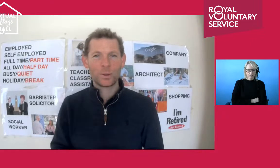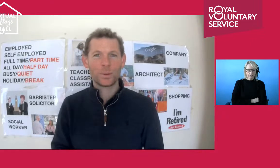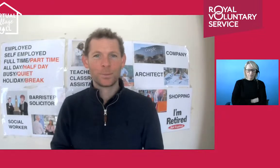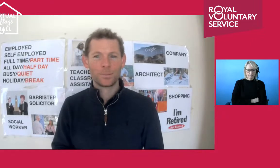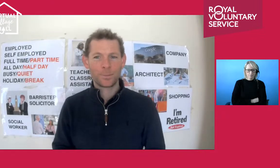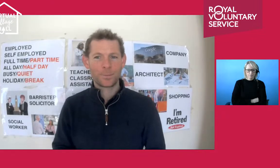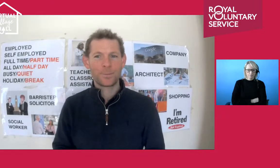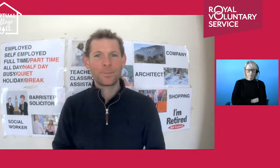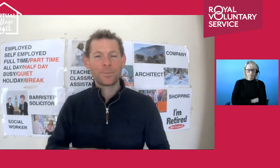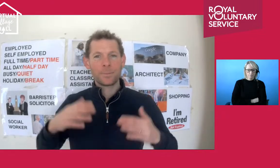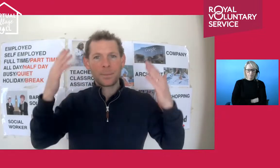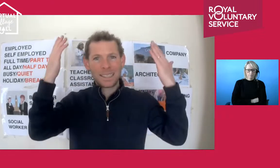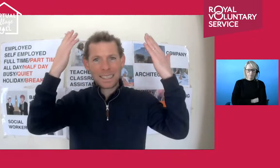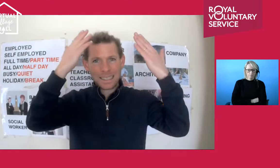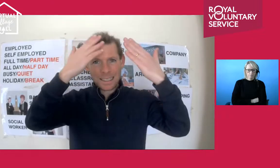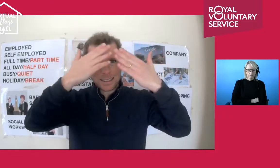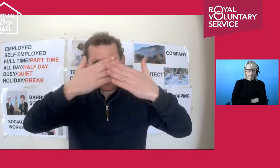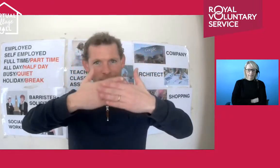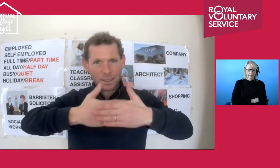Afternoon.